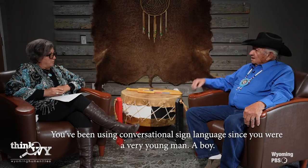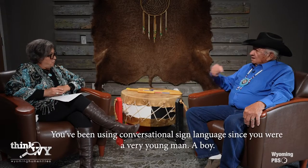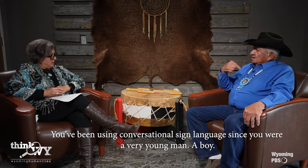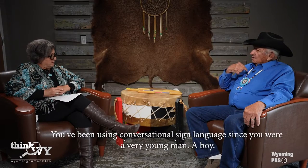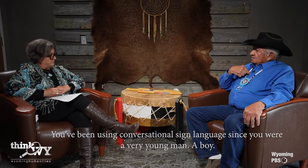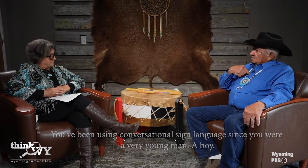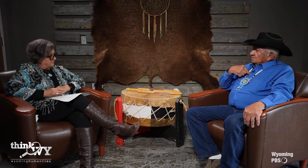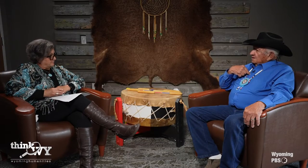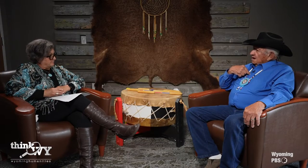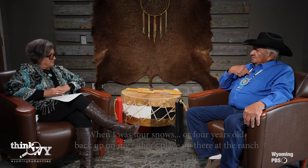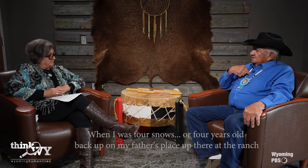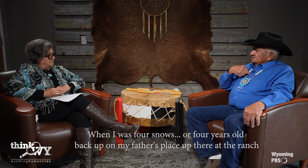boy.